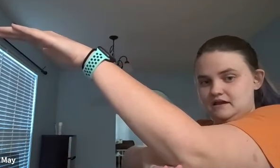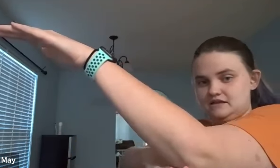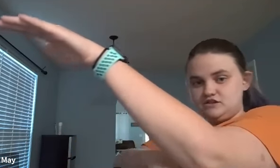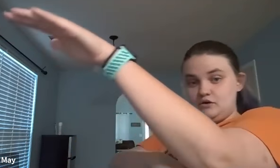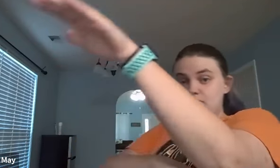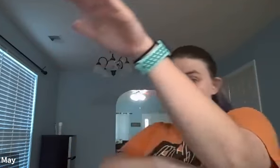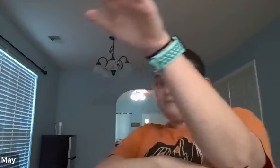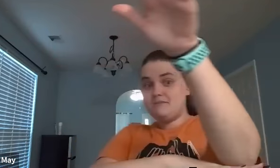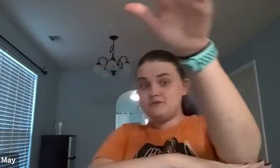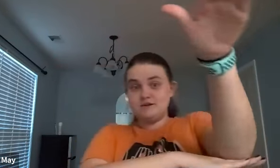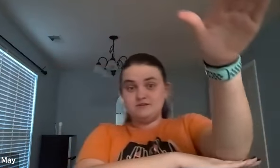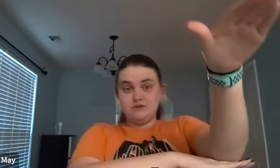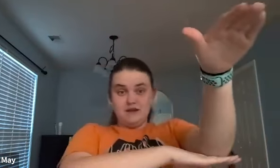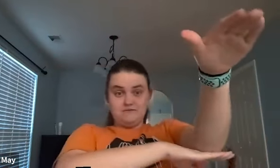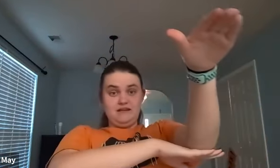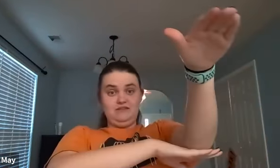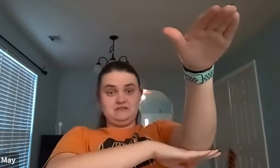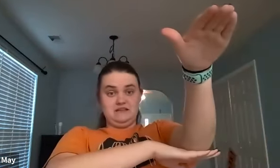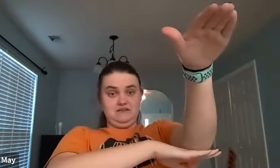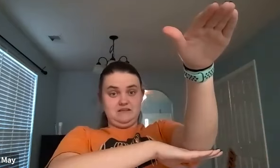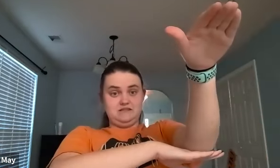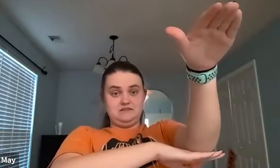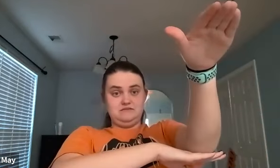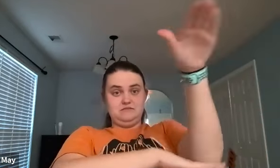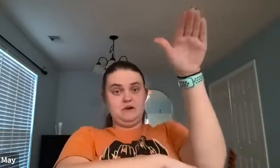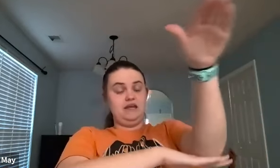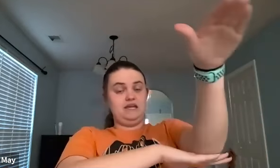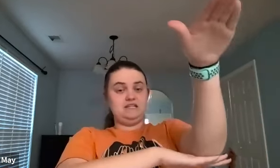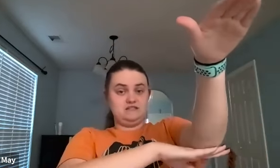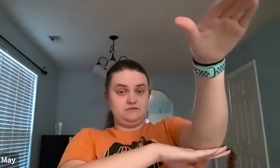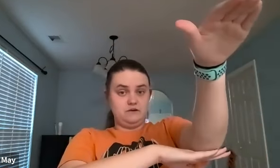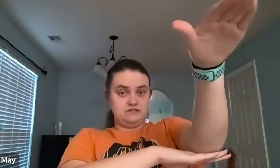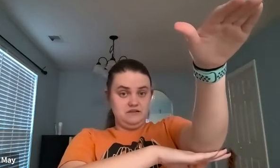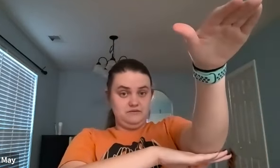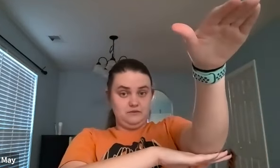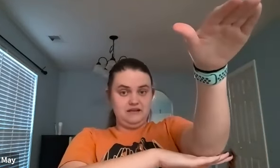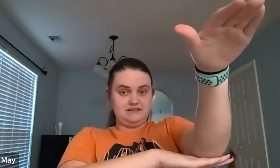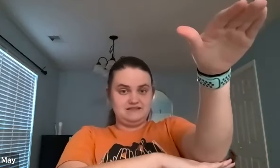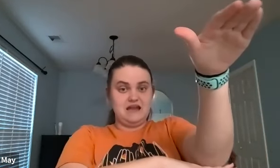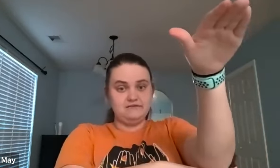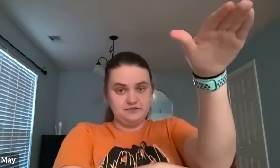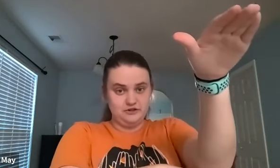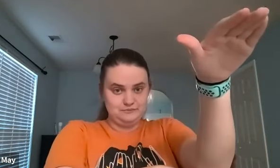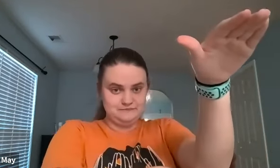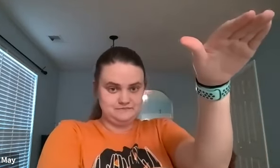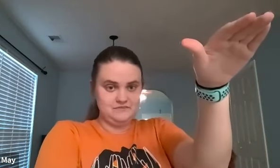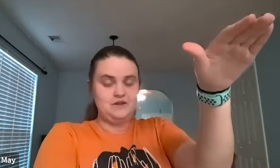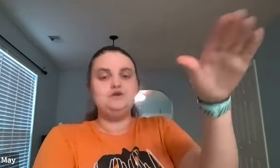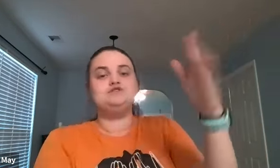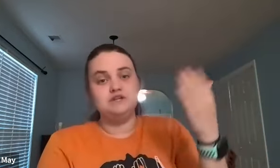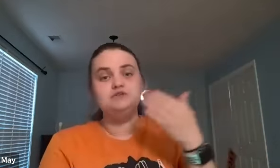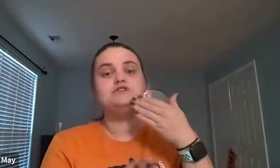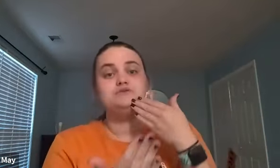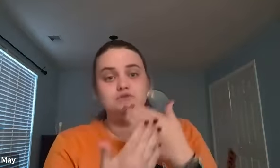And so from my perspective, looking at front, it looks like this. But my hand is slightly forward. Yes, afternoon. So then you can do